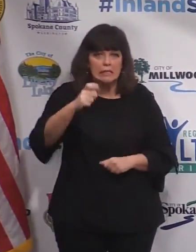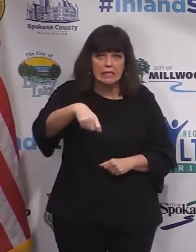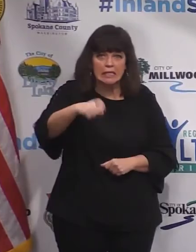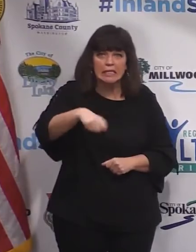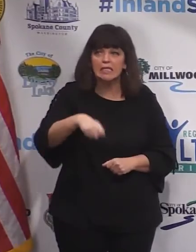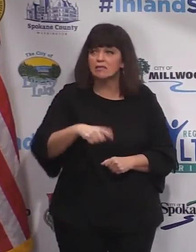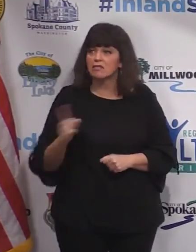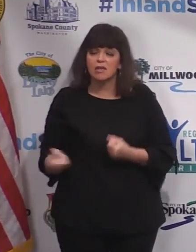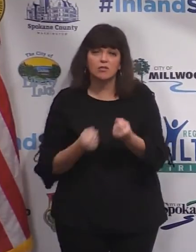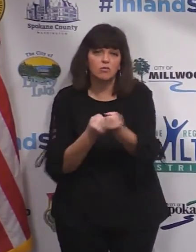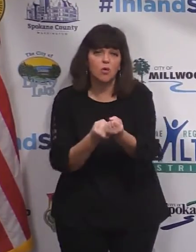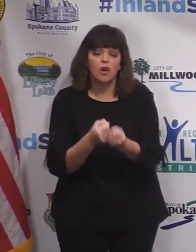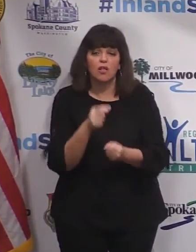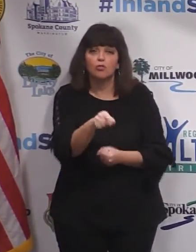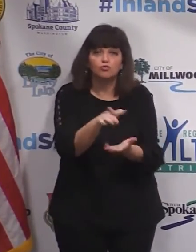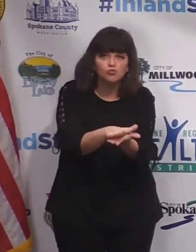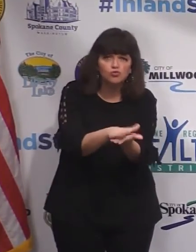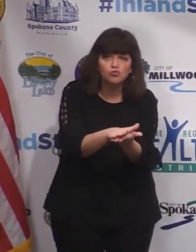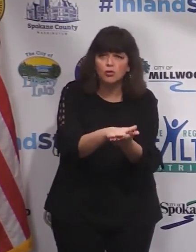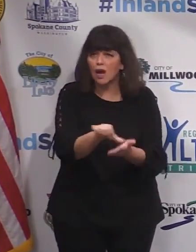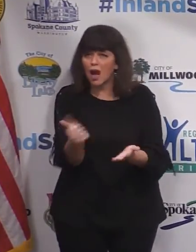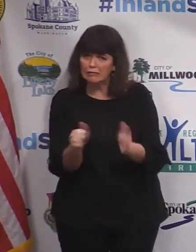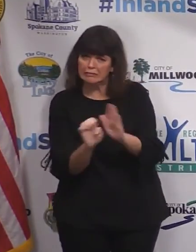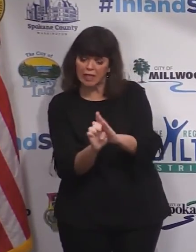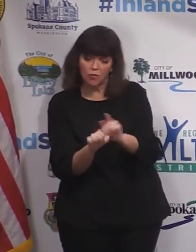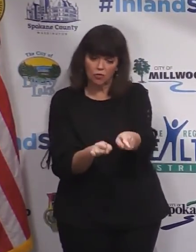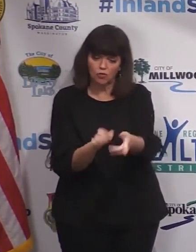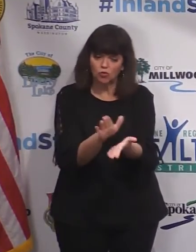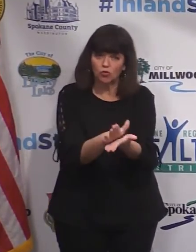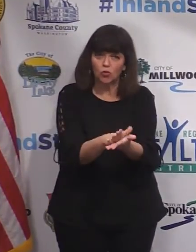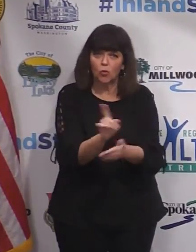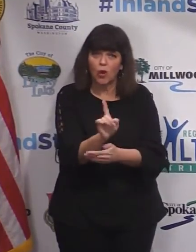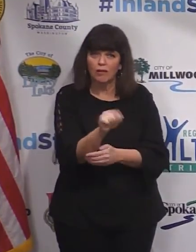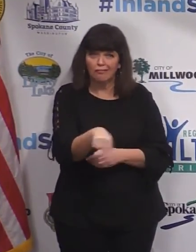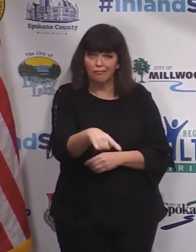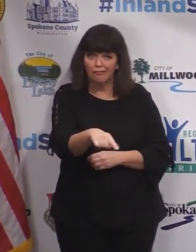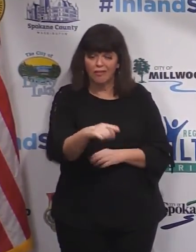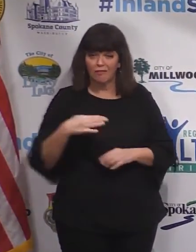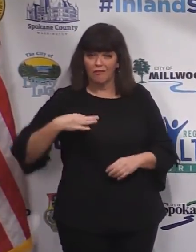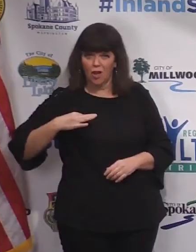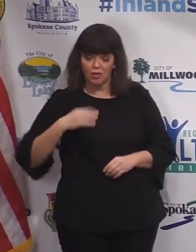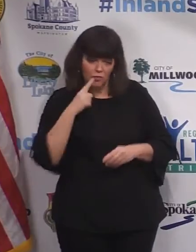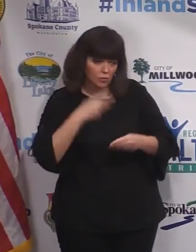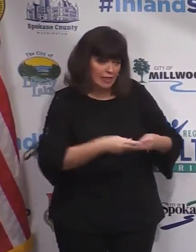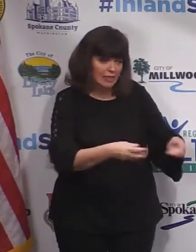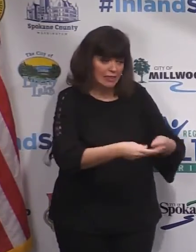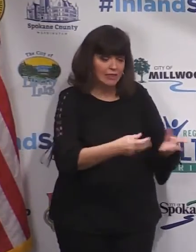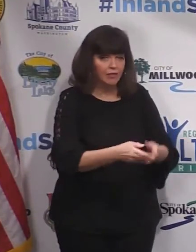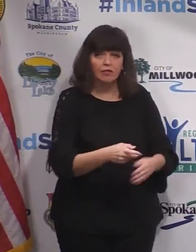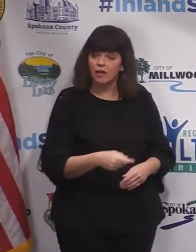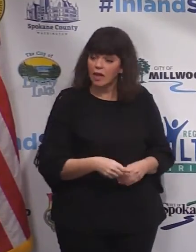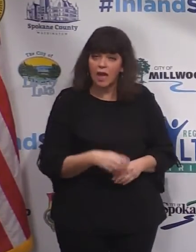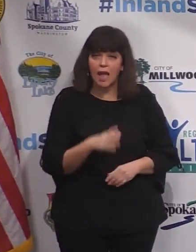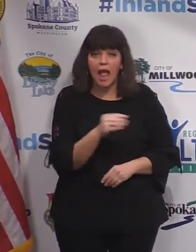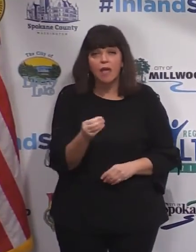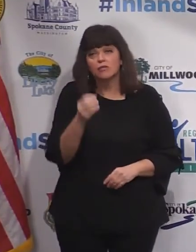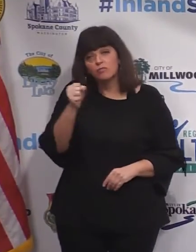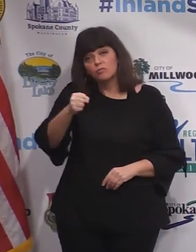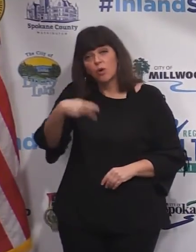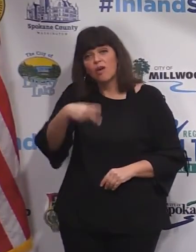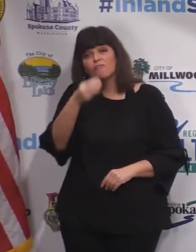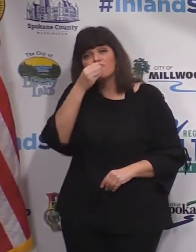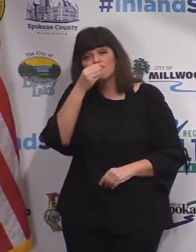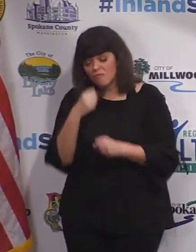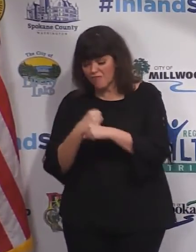individual volunteers who are picking up food and delivering it to those school sites. And partners like the Spokane Food Fighters, it's the same story.